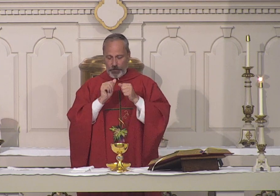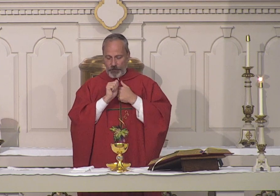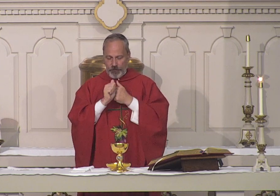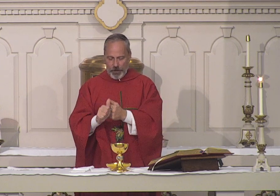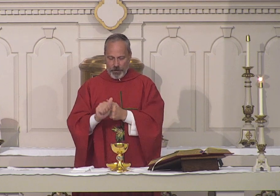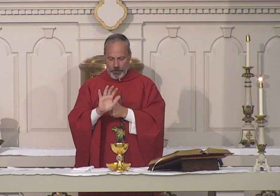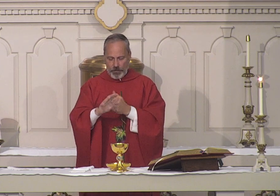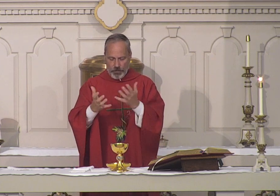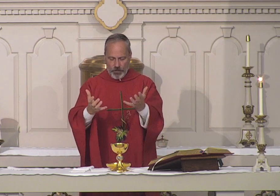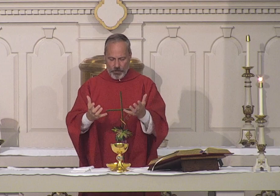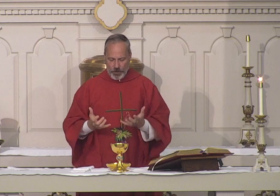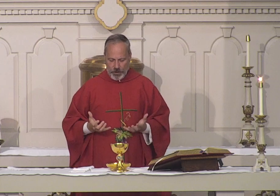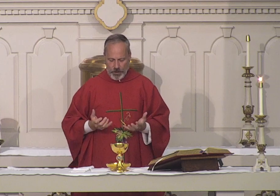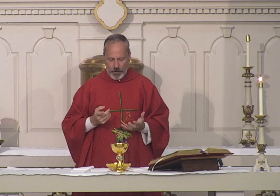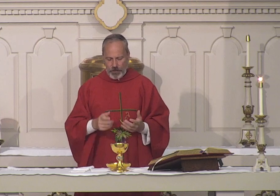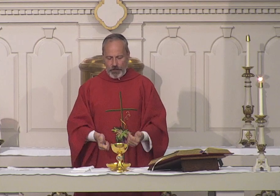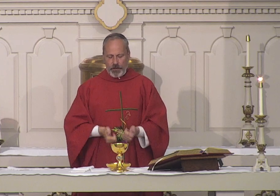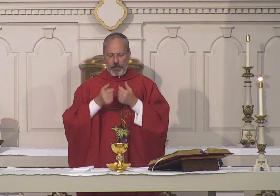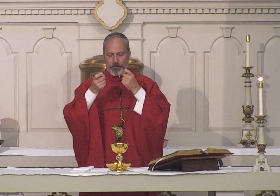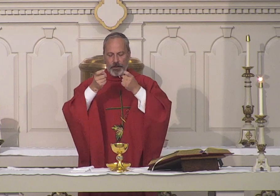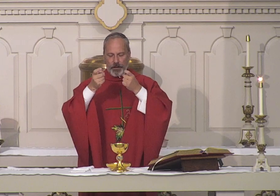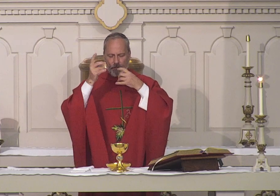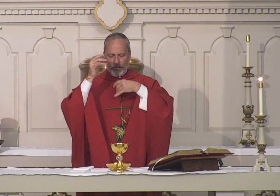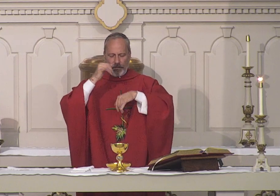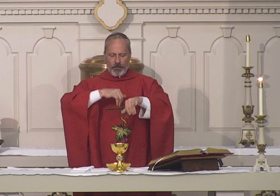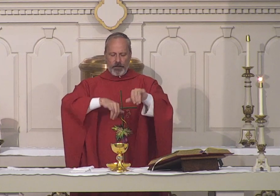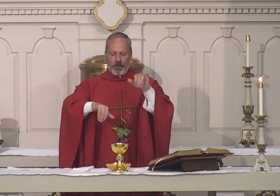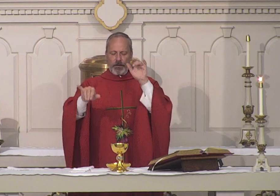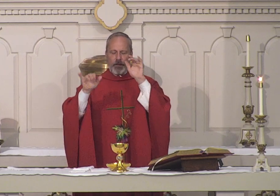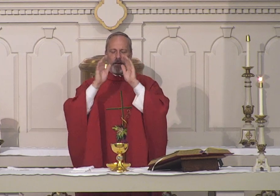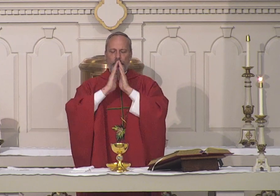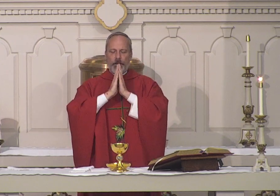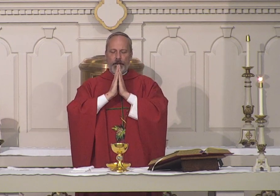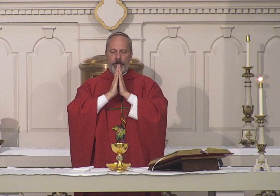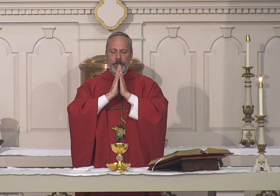who will live and reign forever and ever.